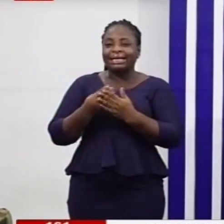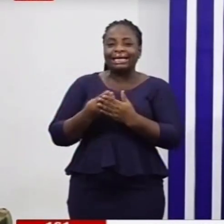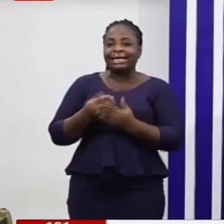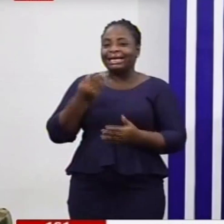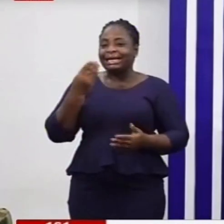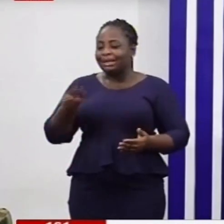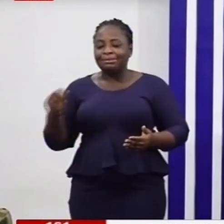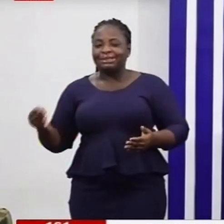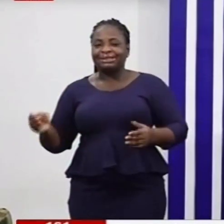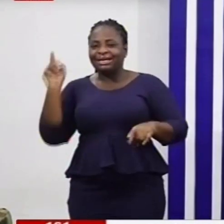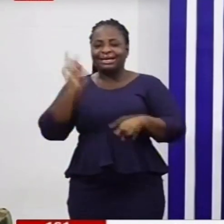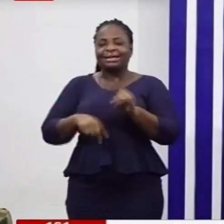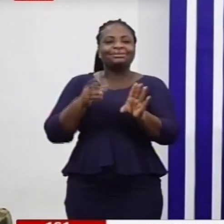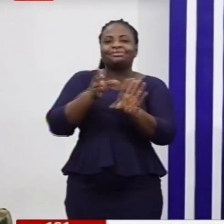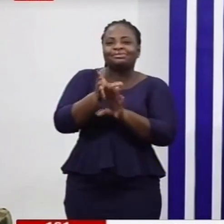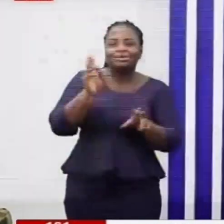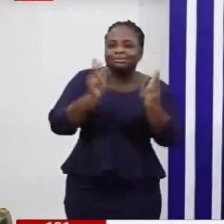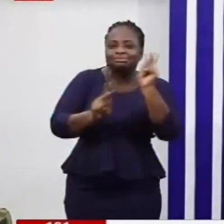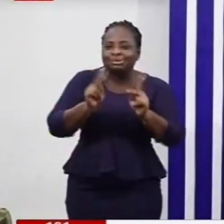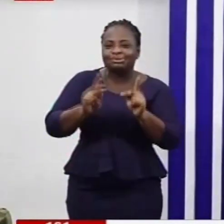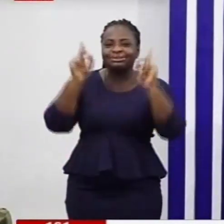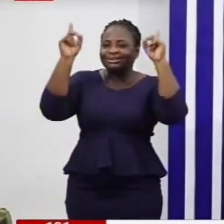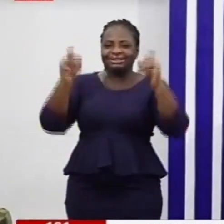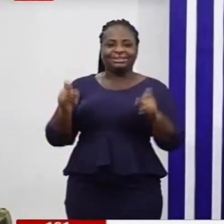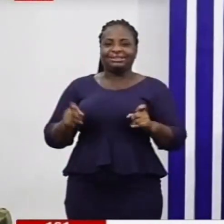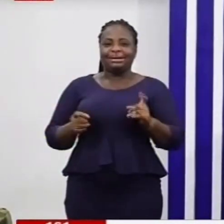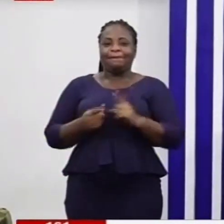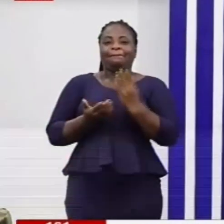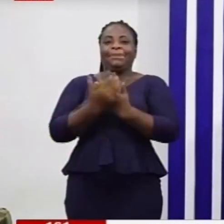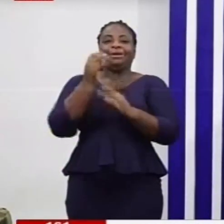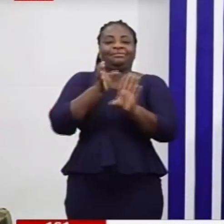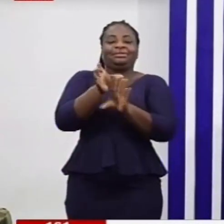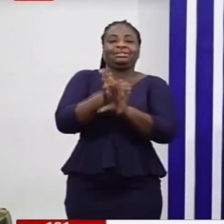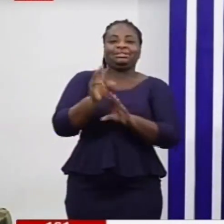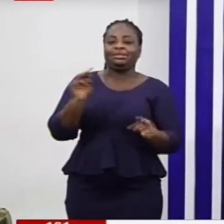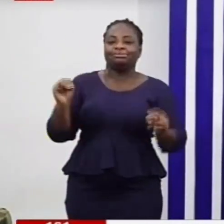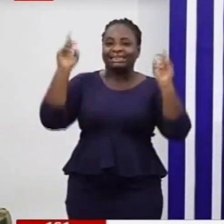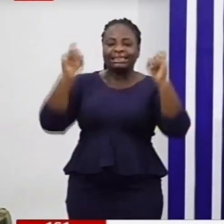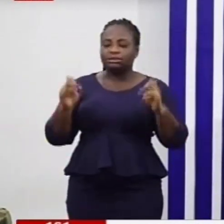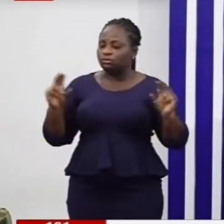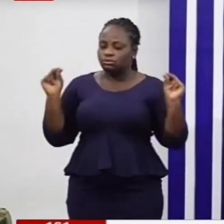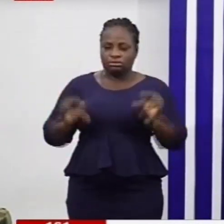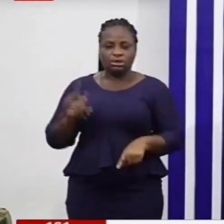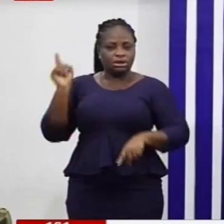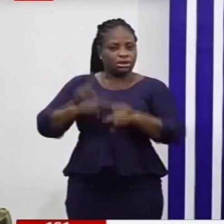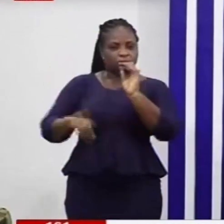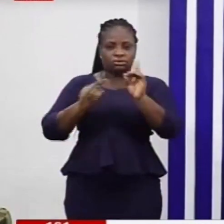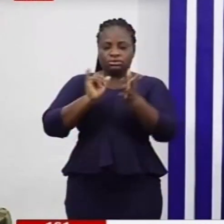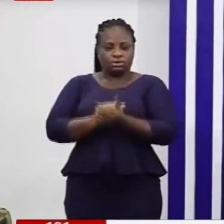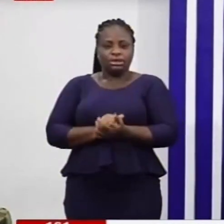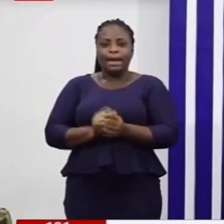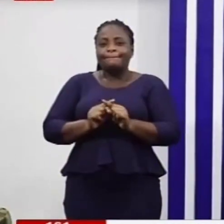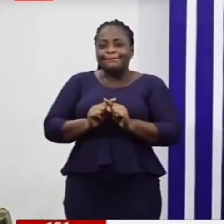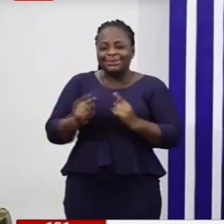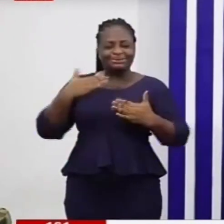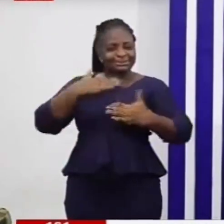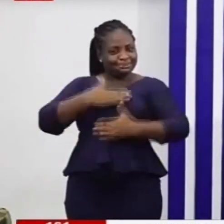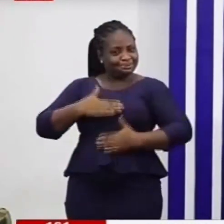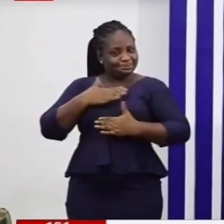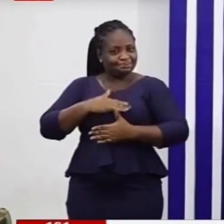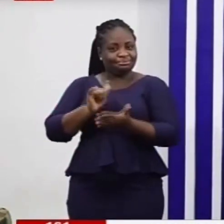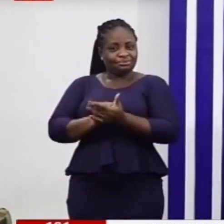And we can't force people to test by compulsory testing. We can't do that. But we are pleased at the